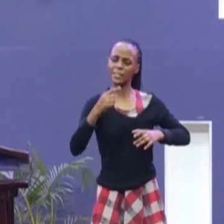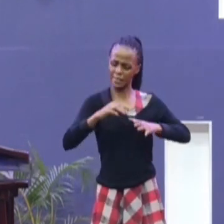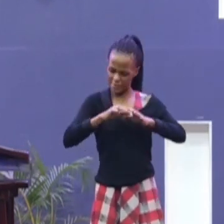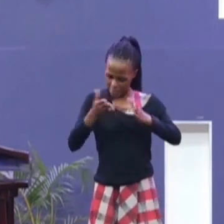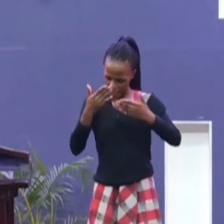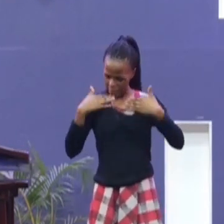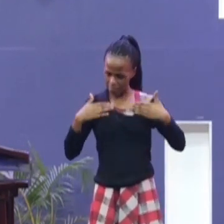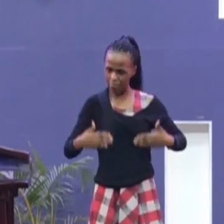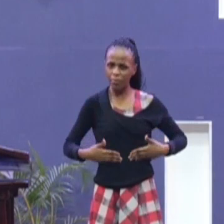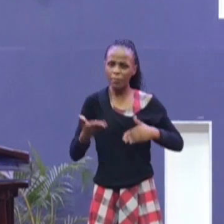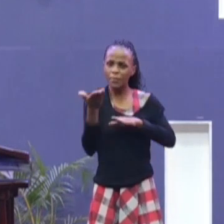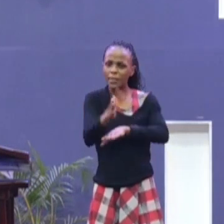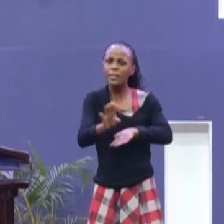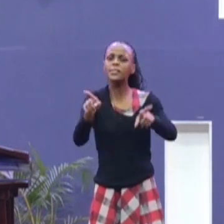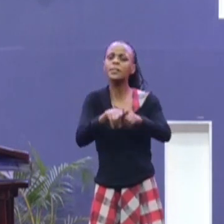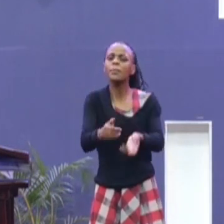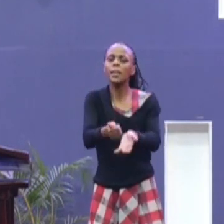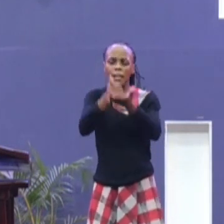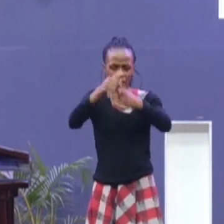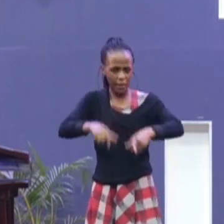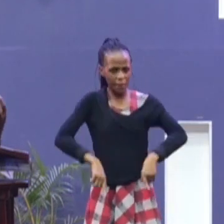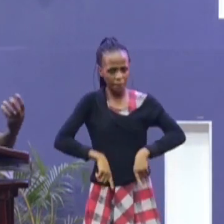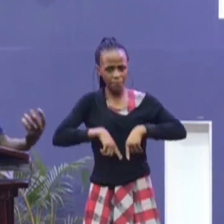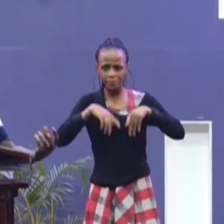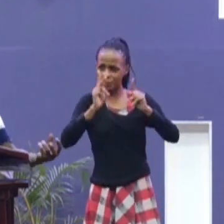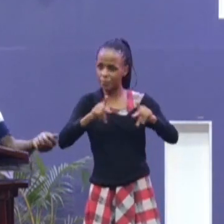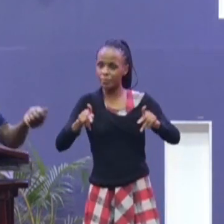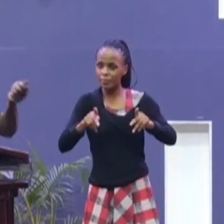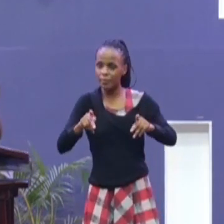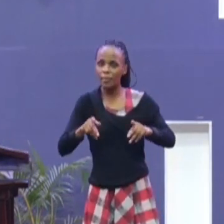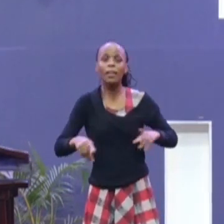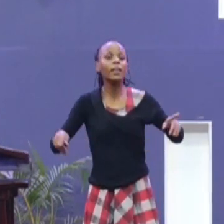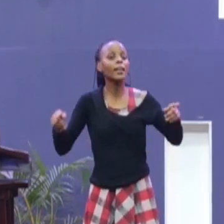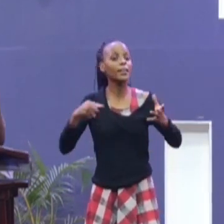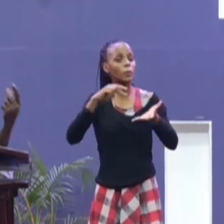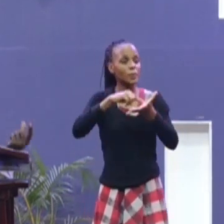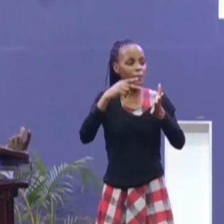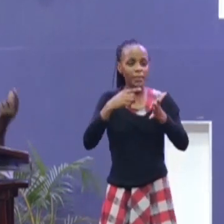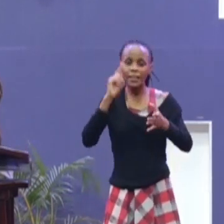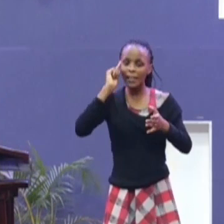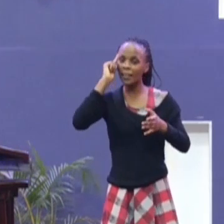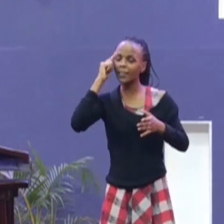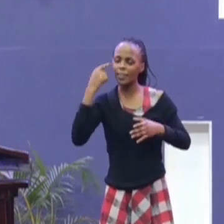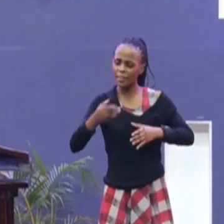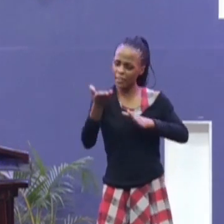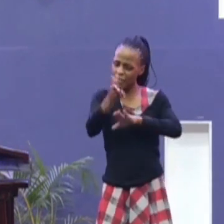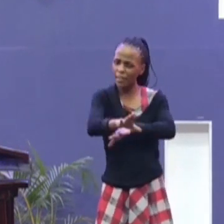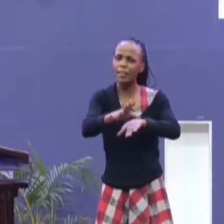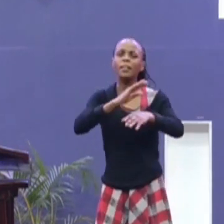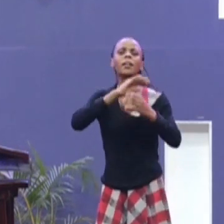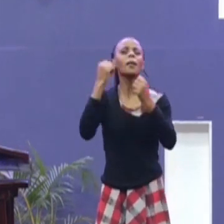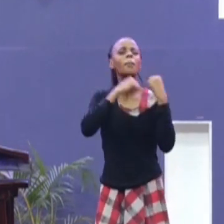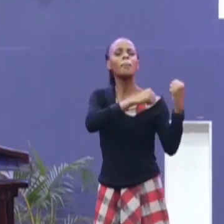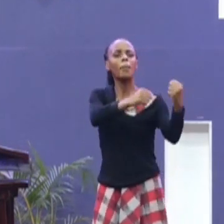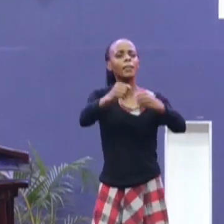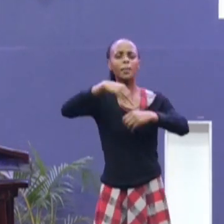That has the belief and understanding that is the dead that sustain the living. Nti abafuba amanyi okusinga abalamu. That the dead are mightier